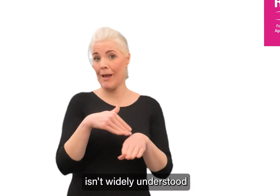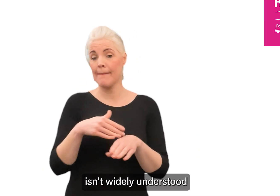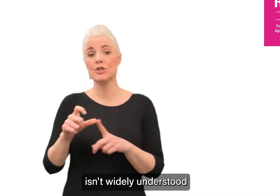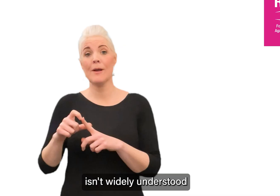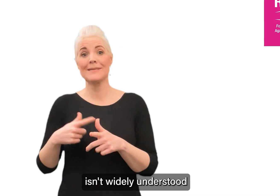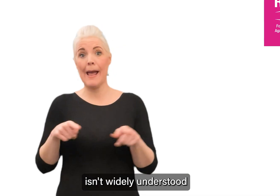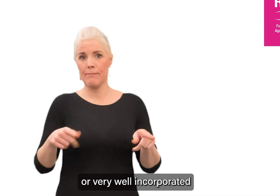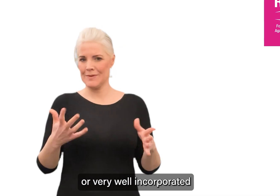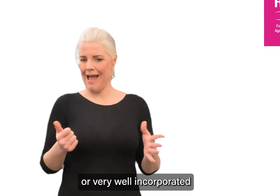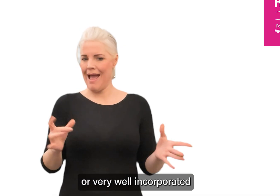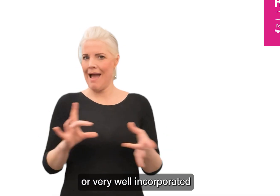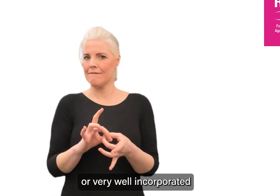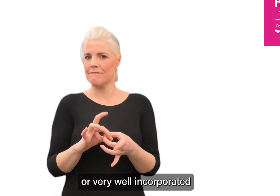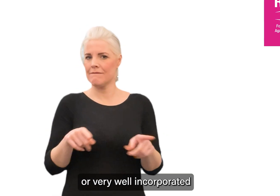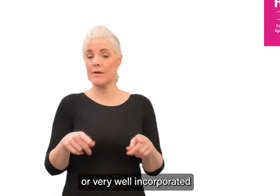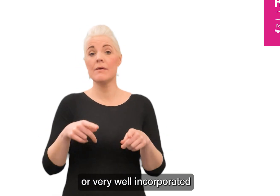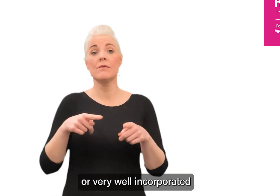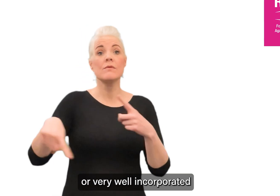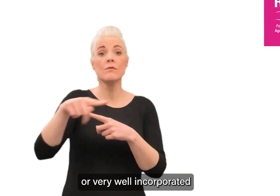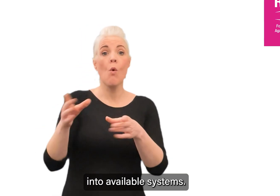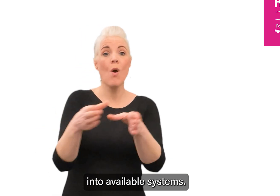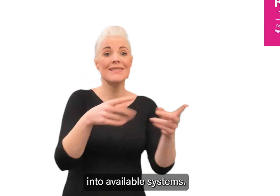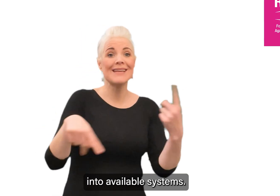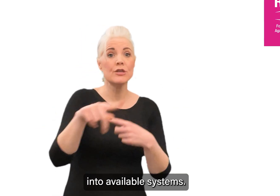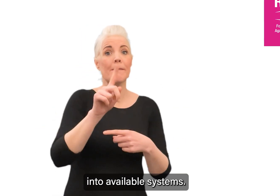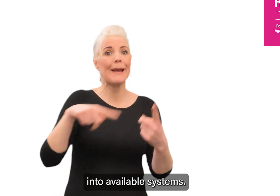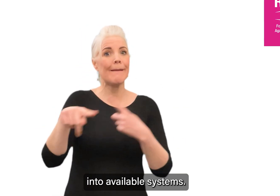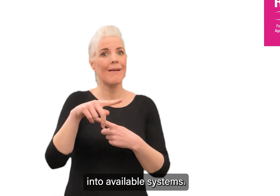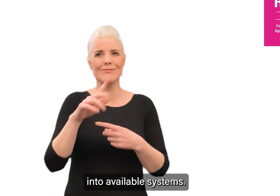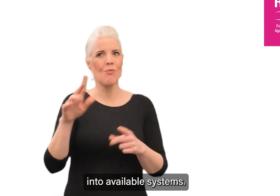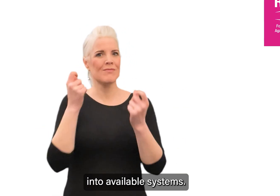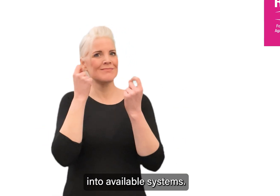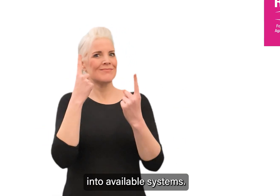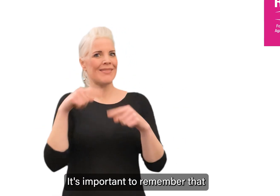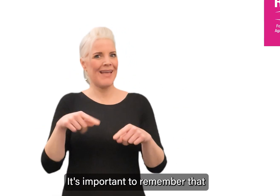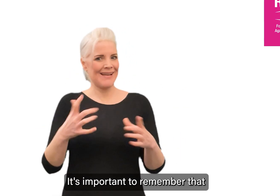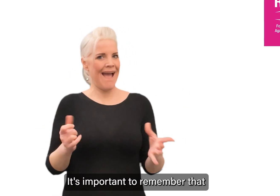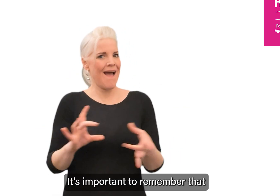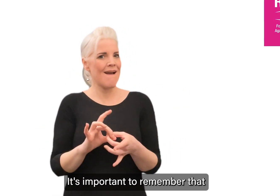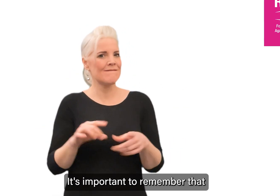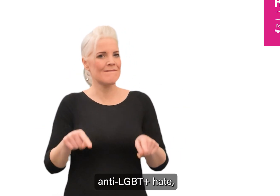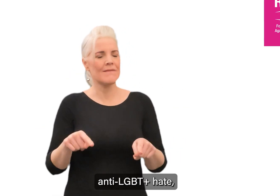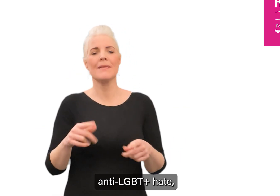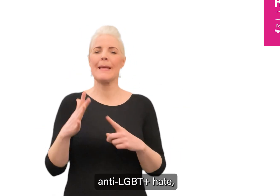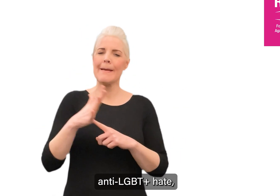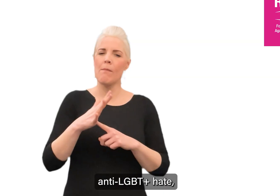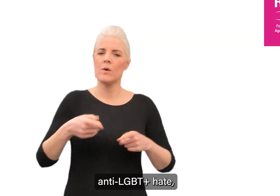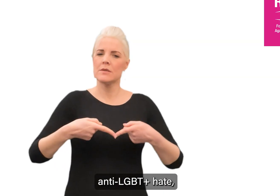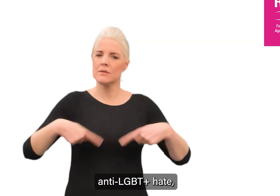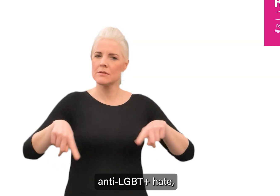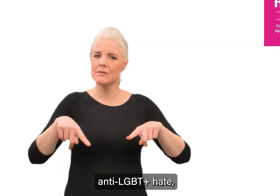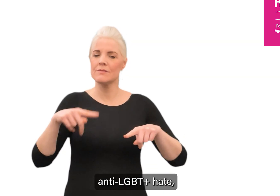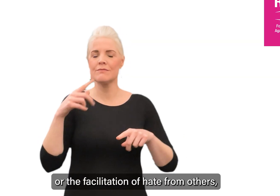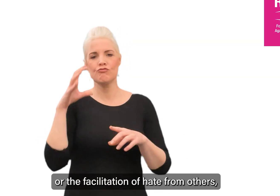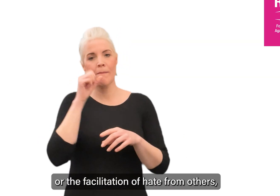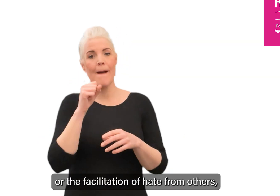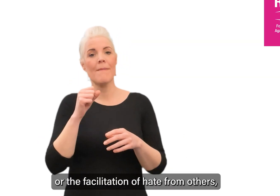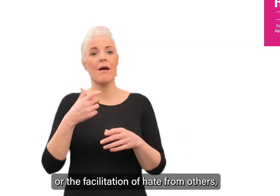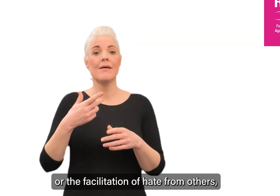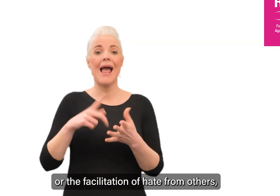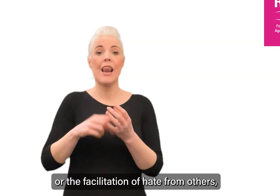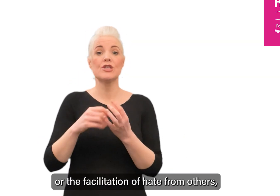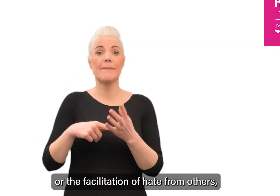isn't widely understood or very well incorporated into available systems. It's important to remember that anti-LGBT plus hate or